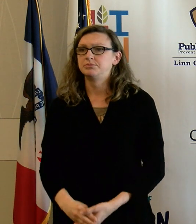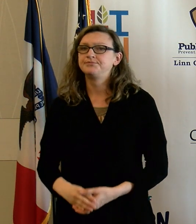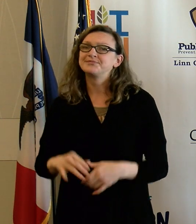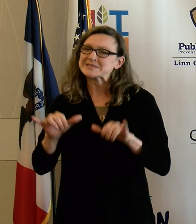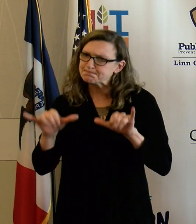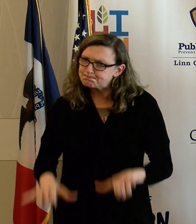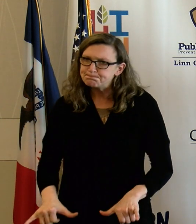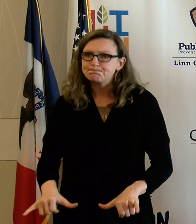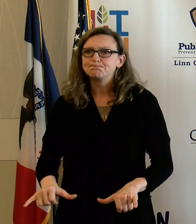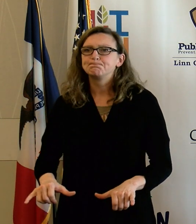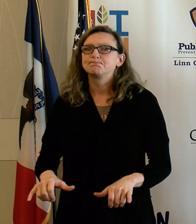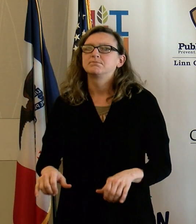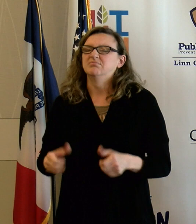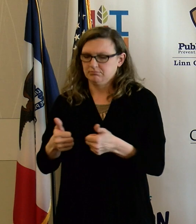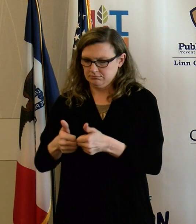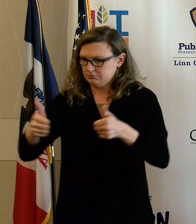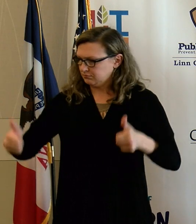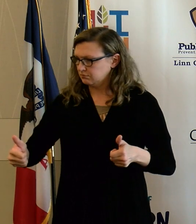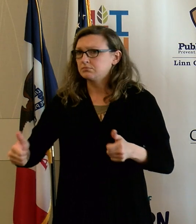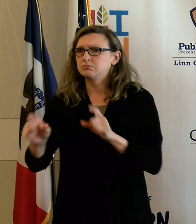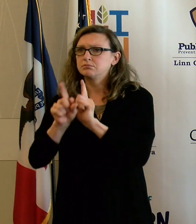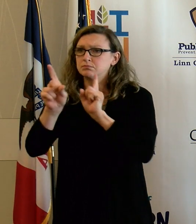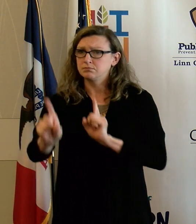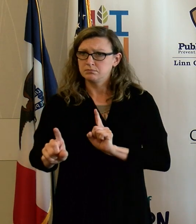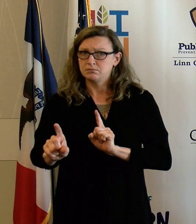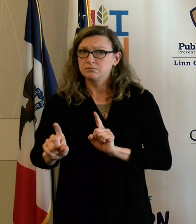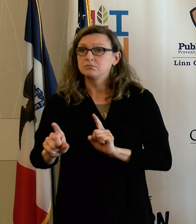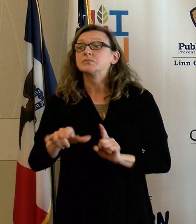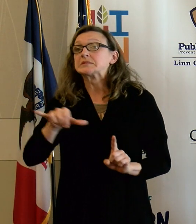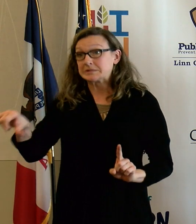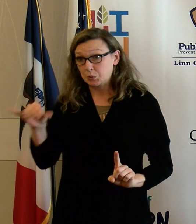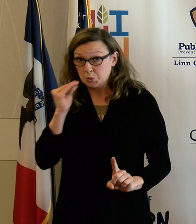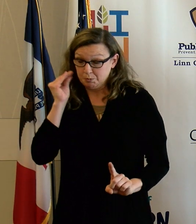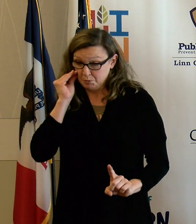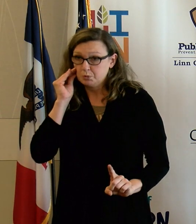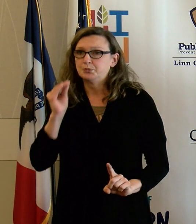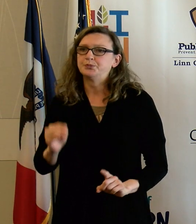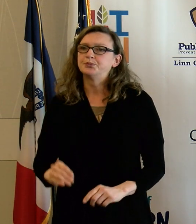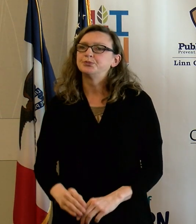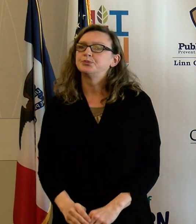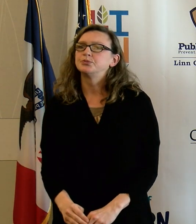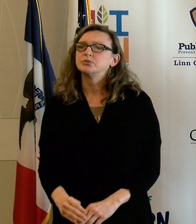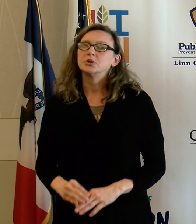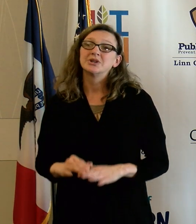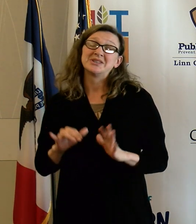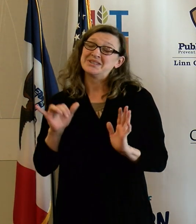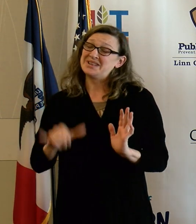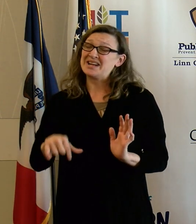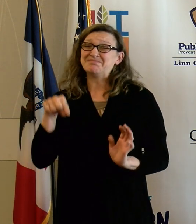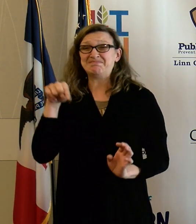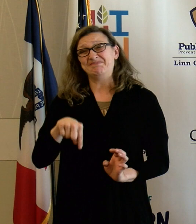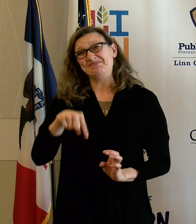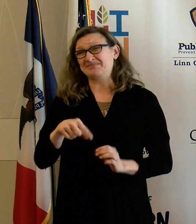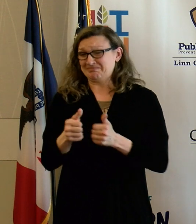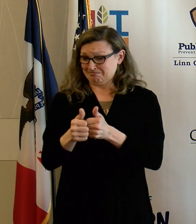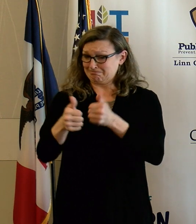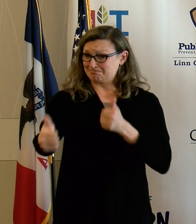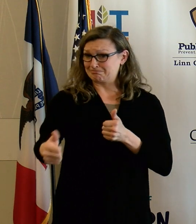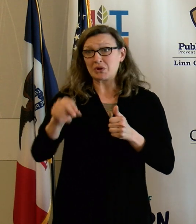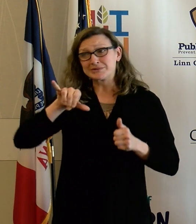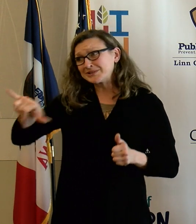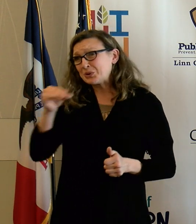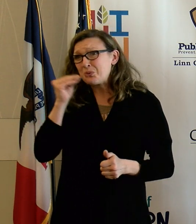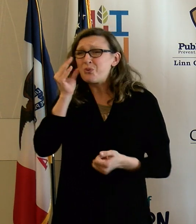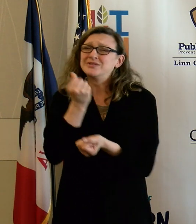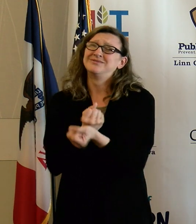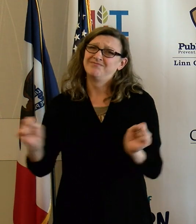place must be viewed as essential to the preservation of life. If we do this right, we will look back